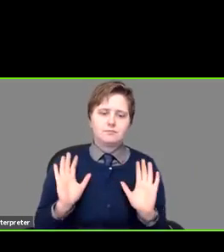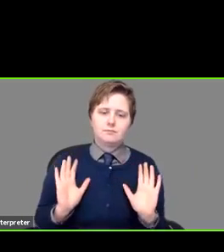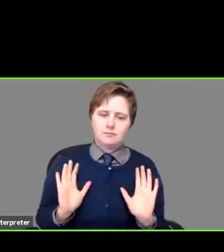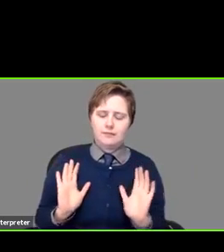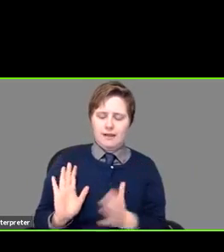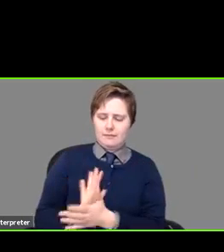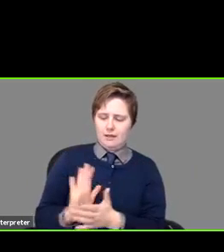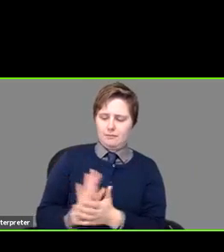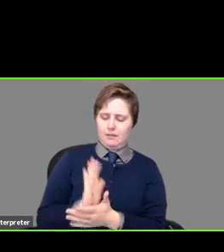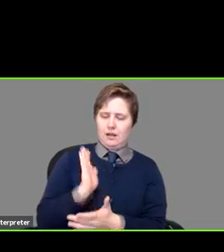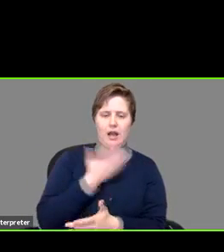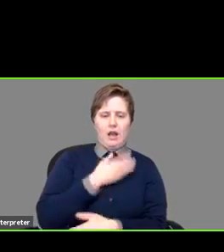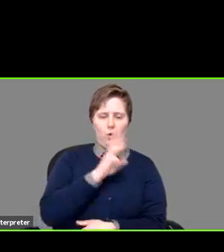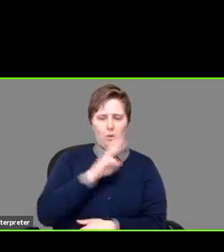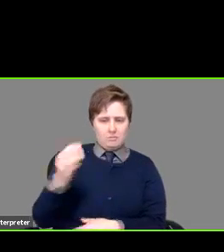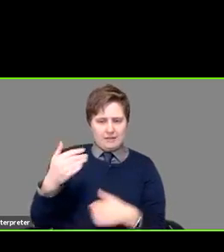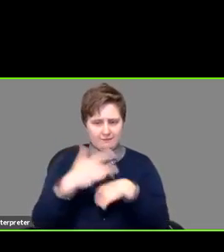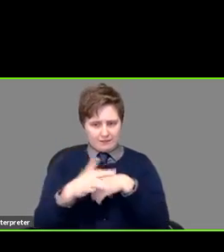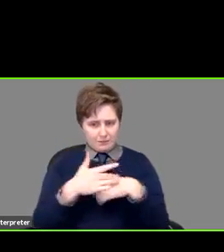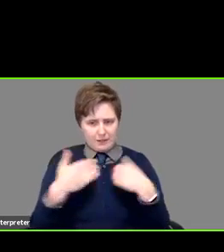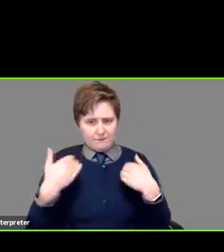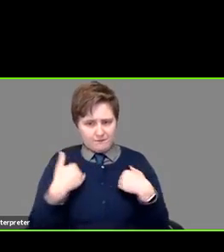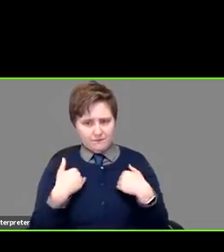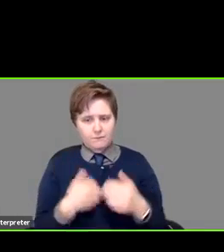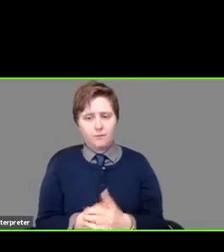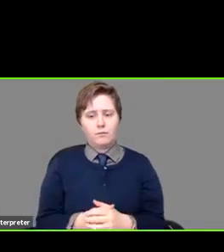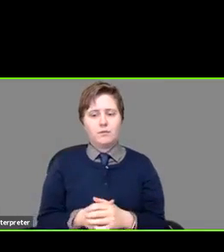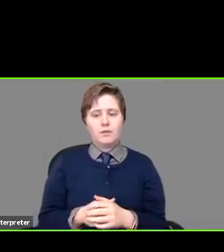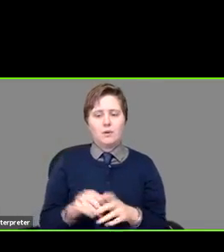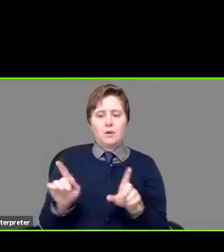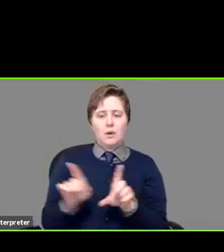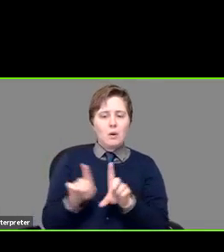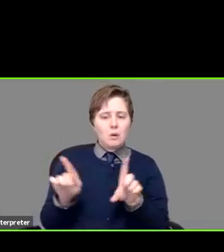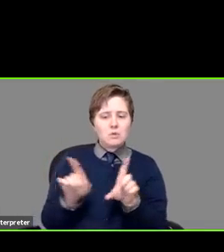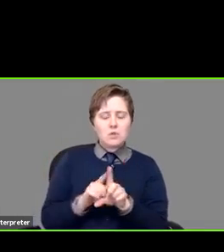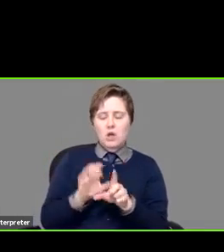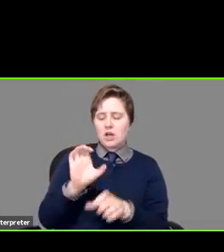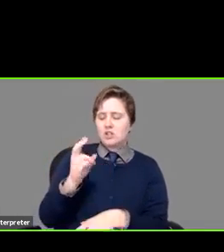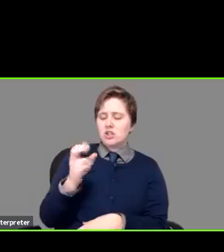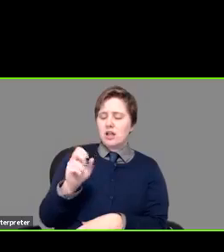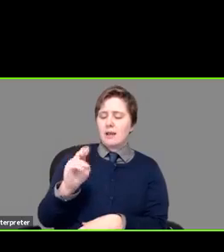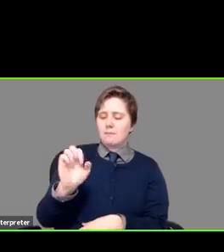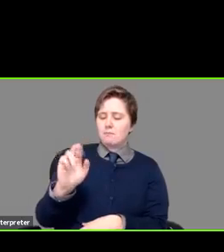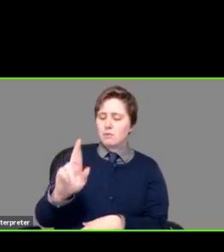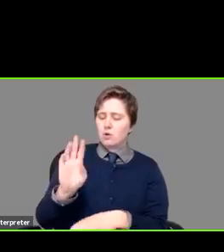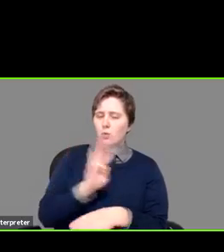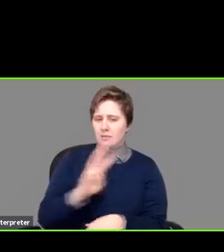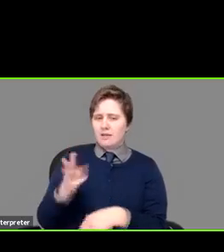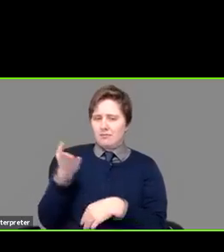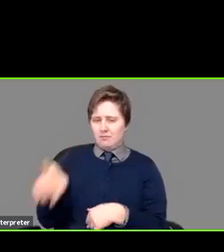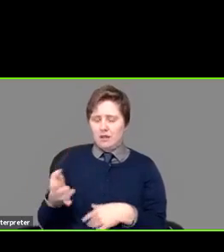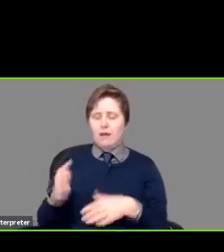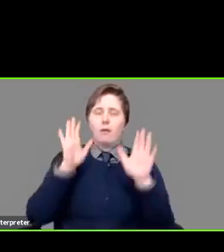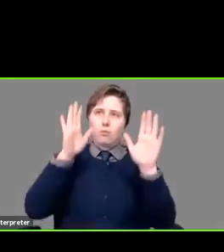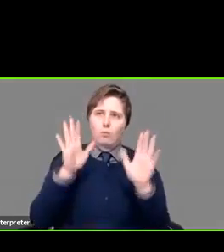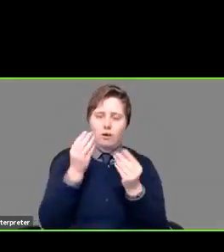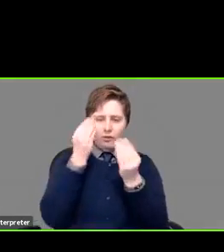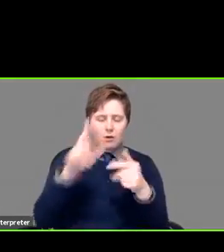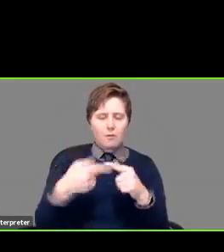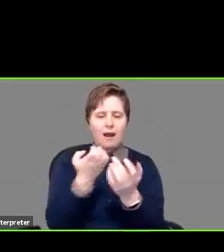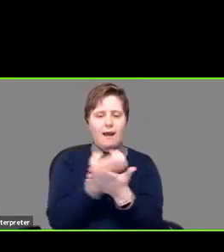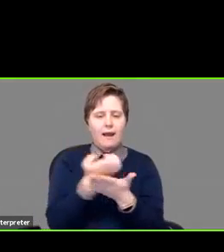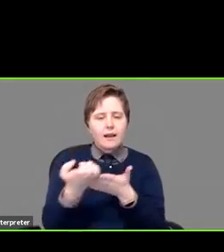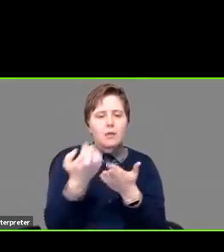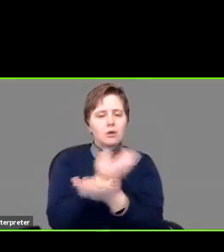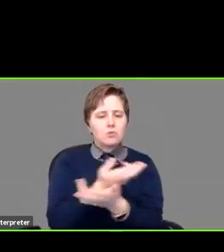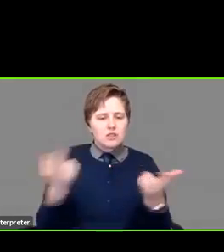documents on our website. It's also on the Chamber's website. So there's a lot of great information about economic resources,